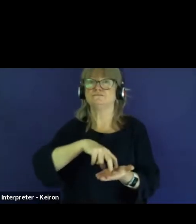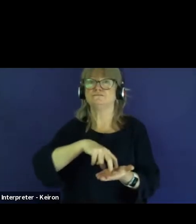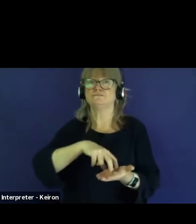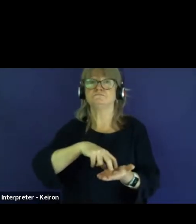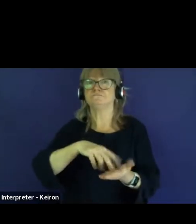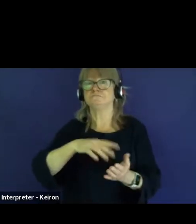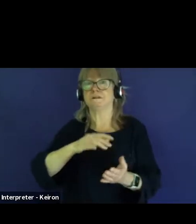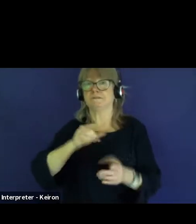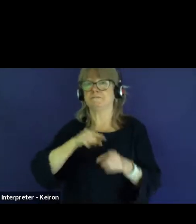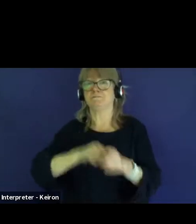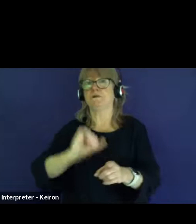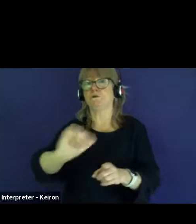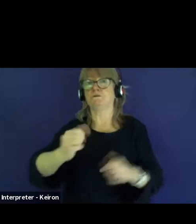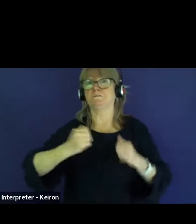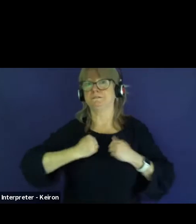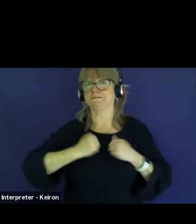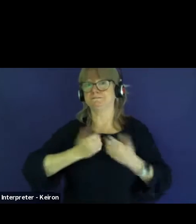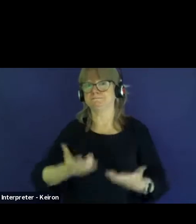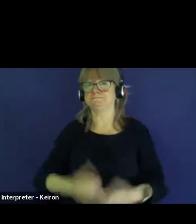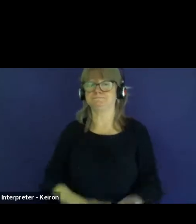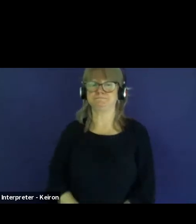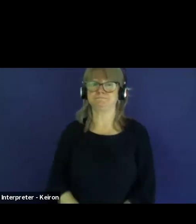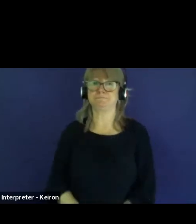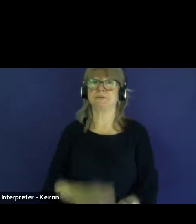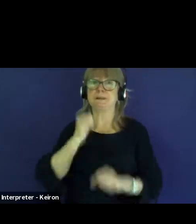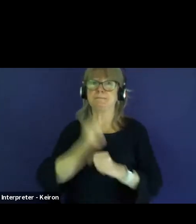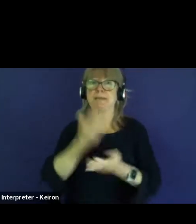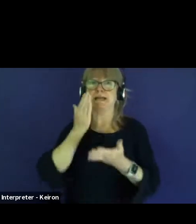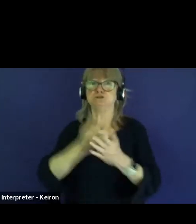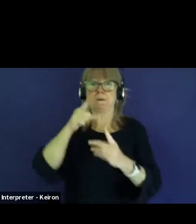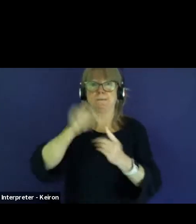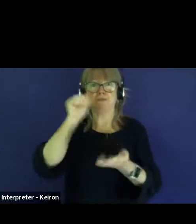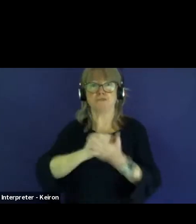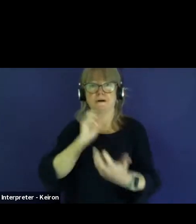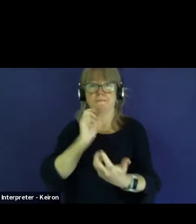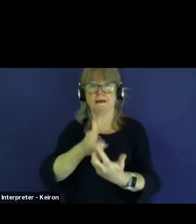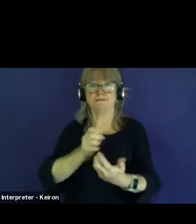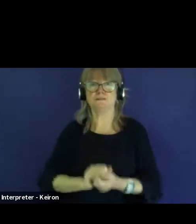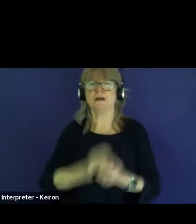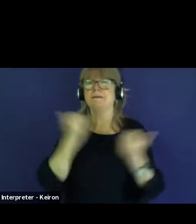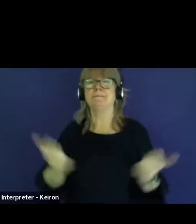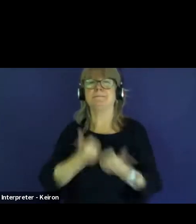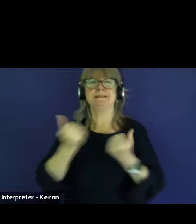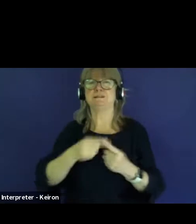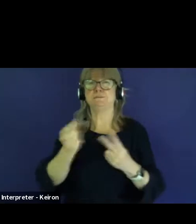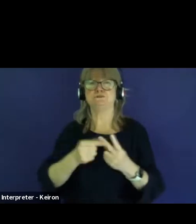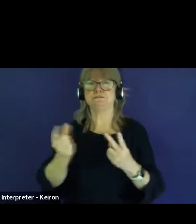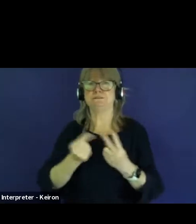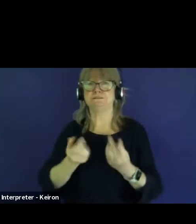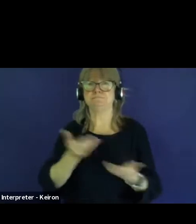your capability or fitness level is today, make sure you choose the best option for you. There'll be lots of options in our exercises